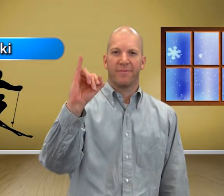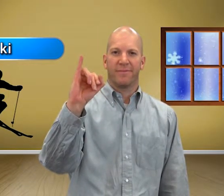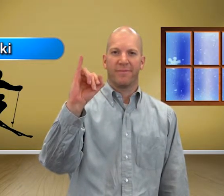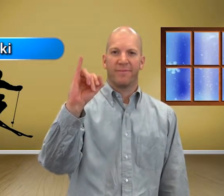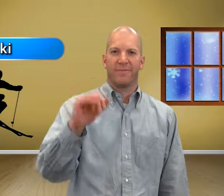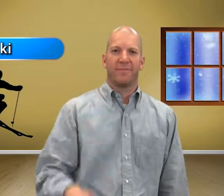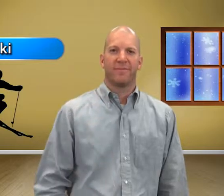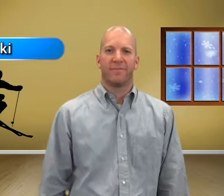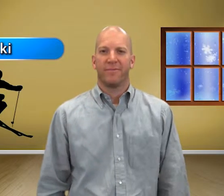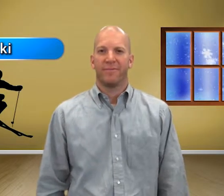Ski.